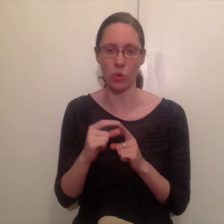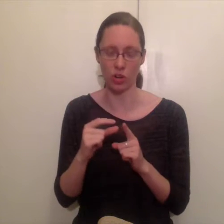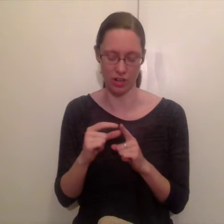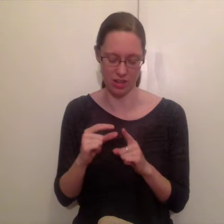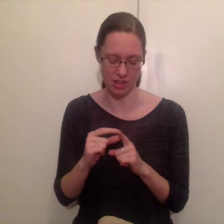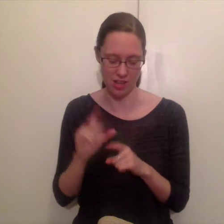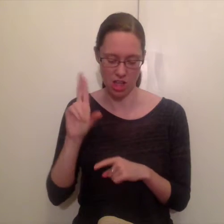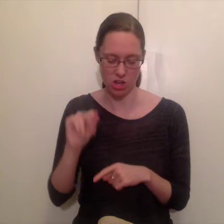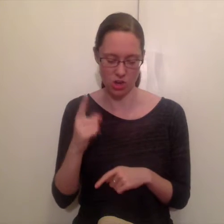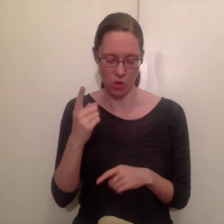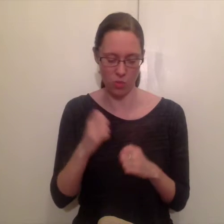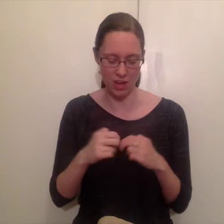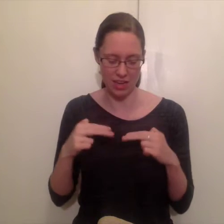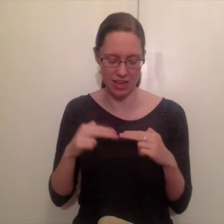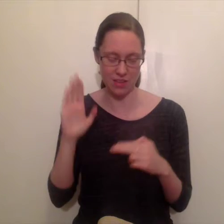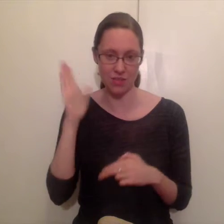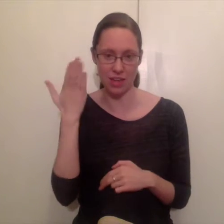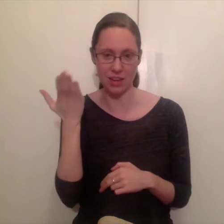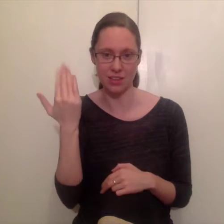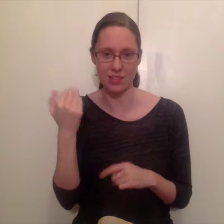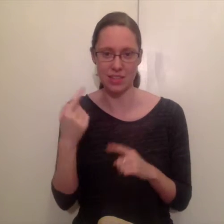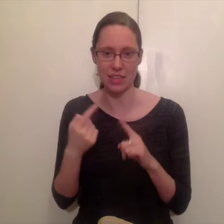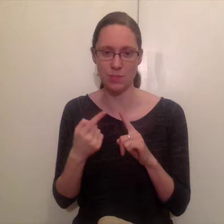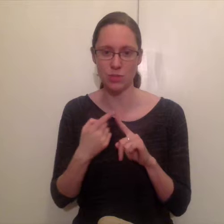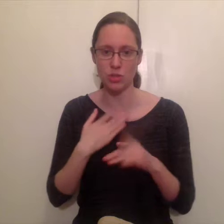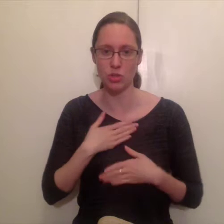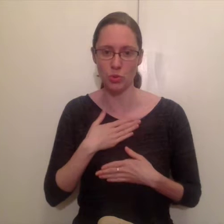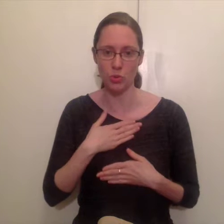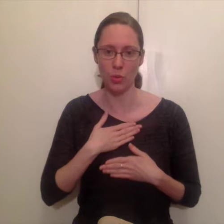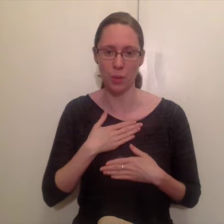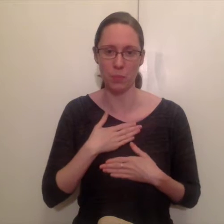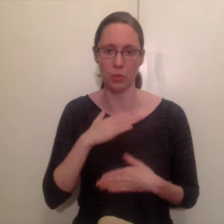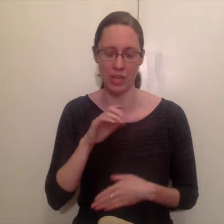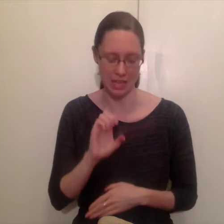word. No one even seemed to breathe.